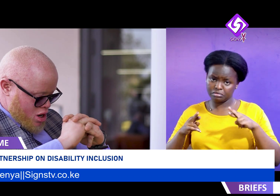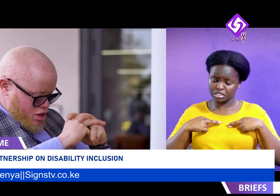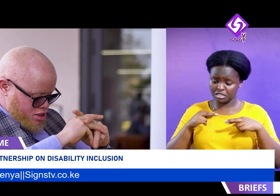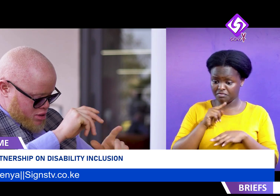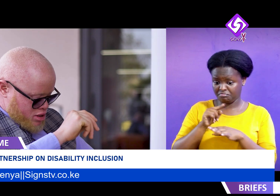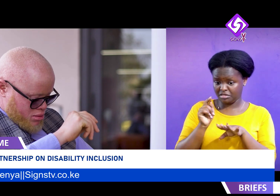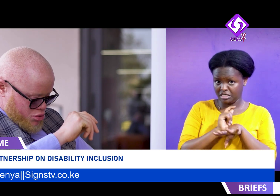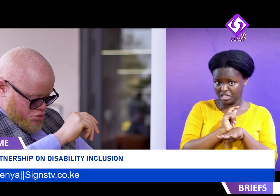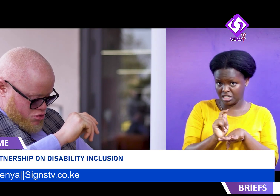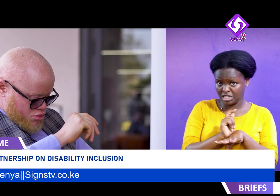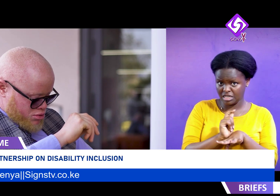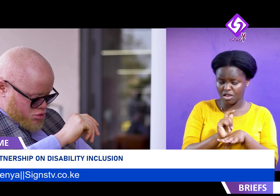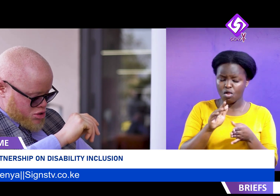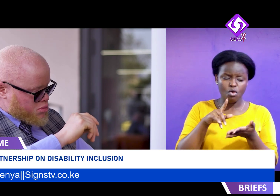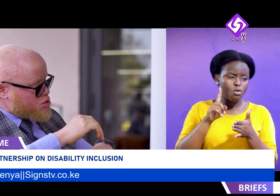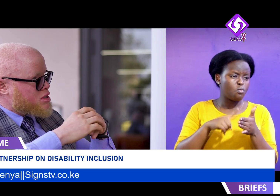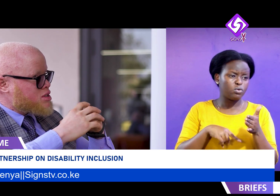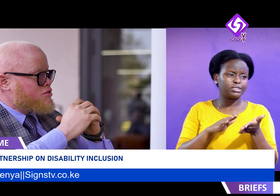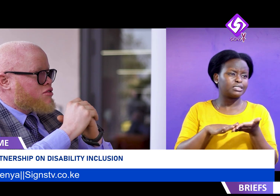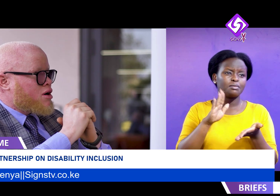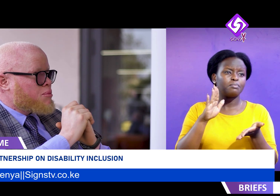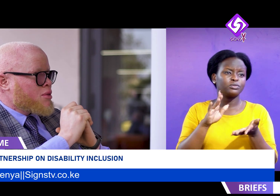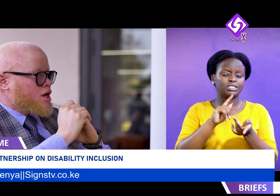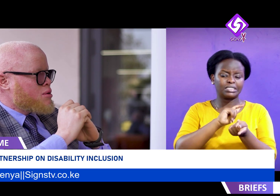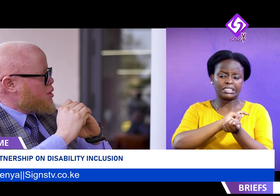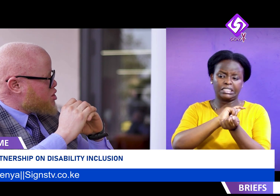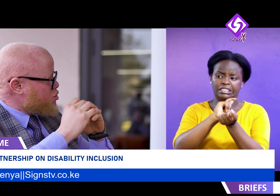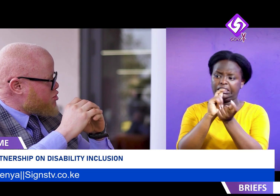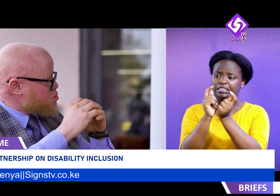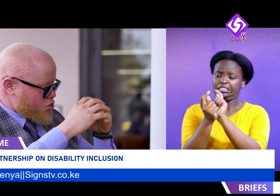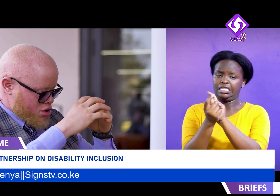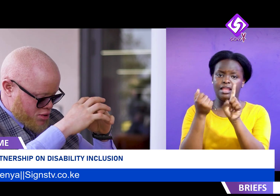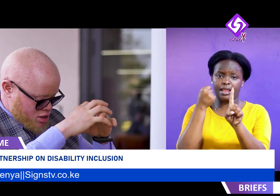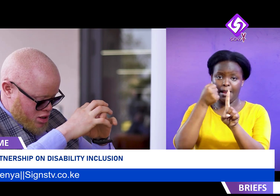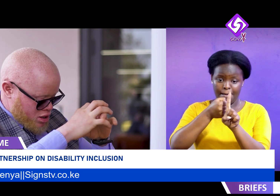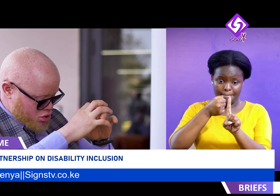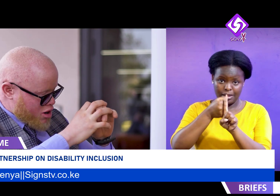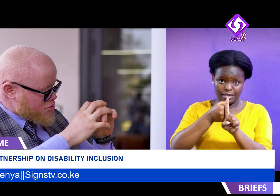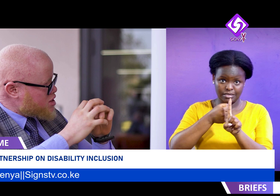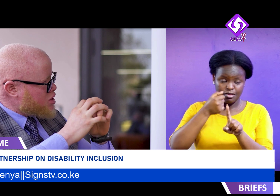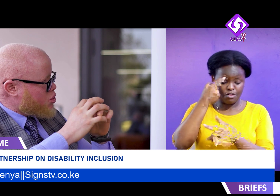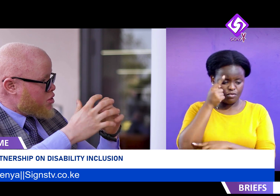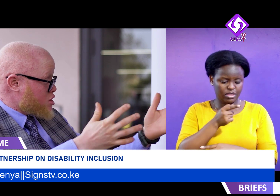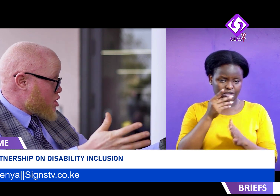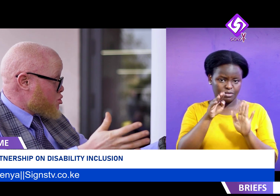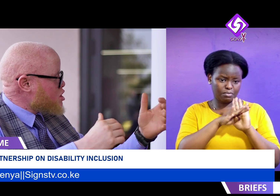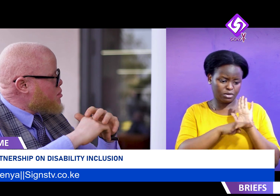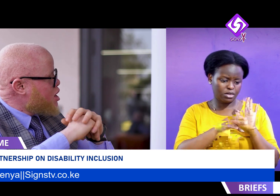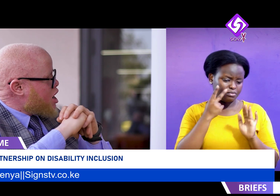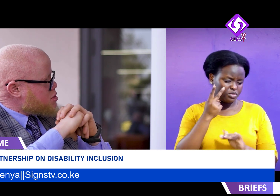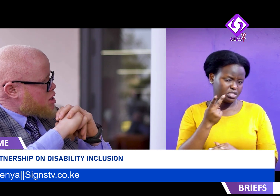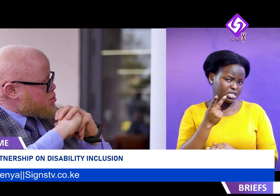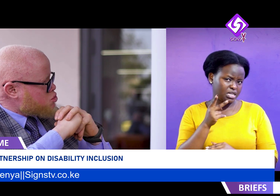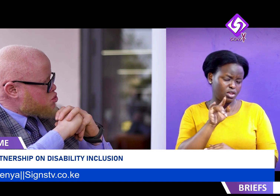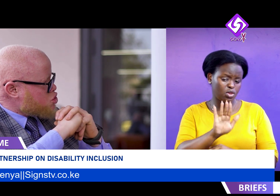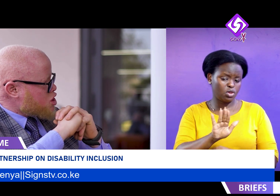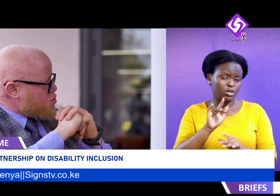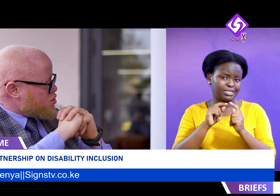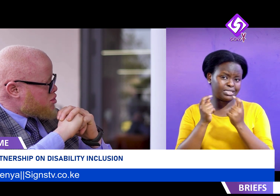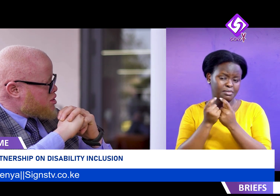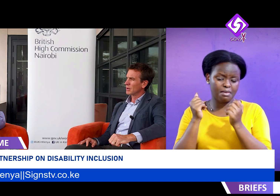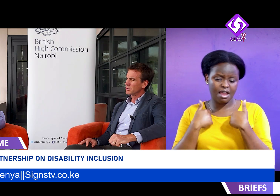trainings. What has been most of the transformative impact of this program that you have seen or that your team has been able